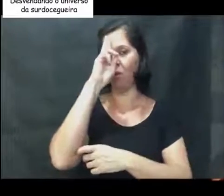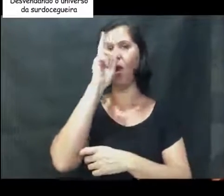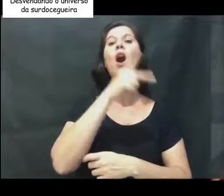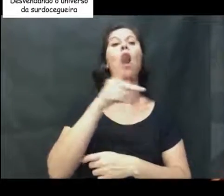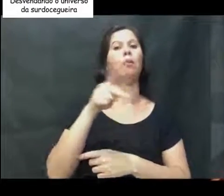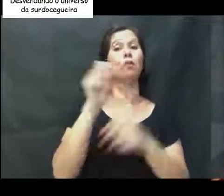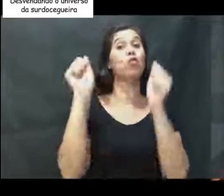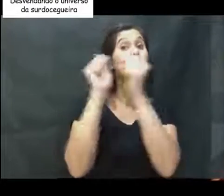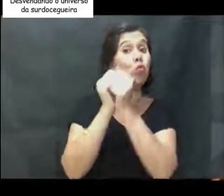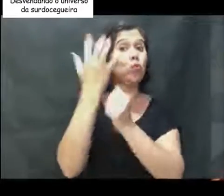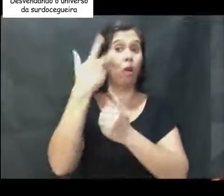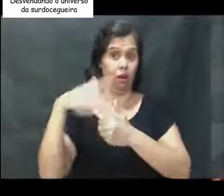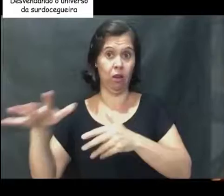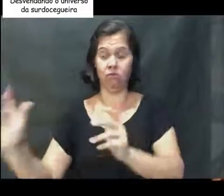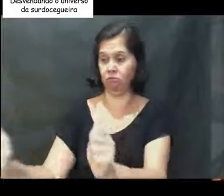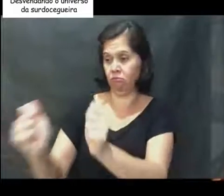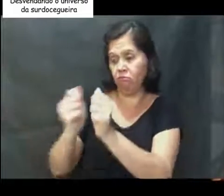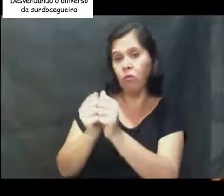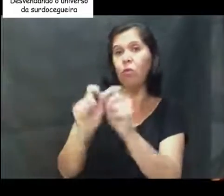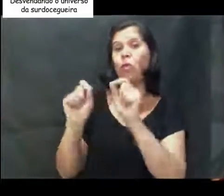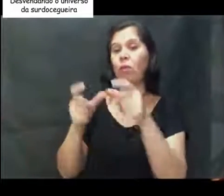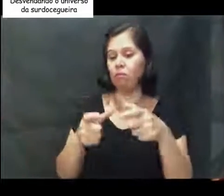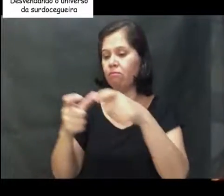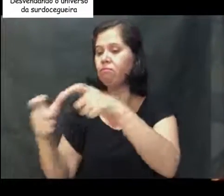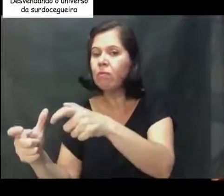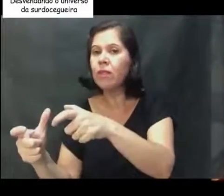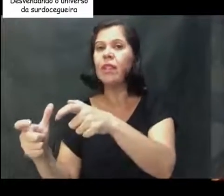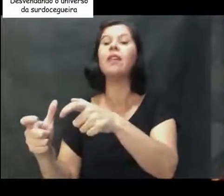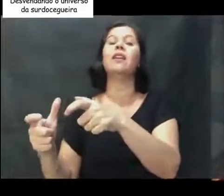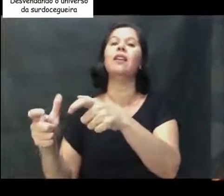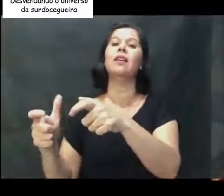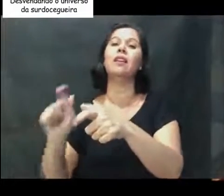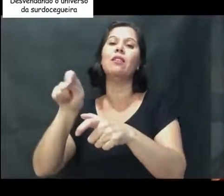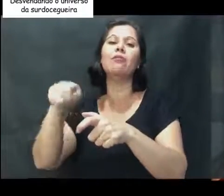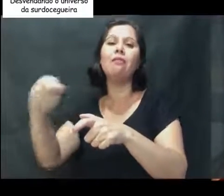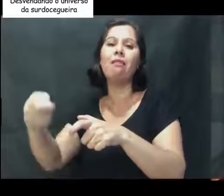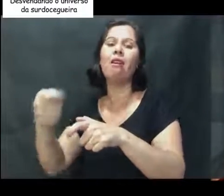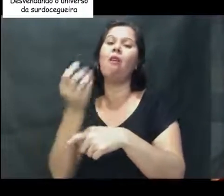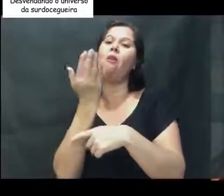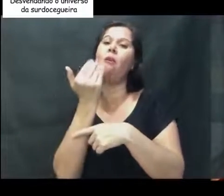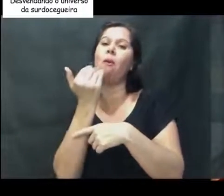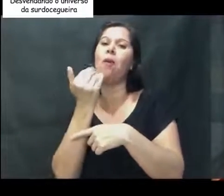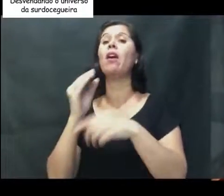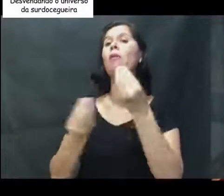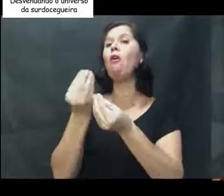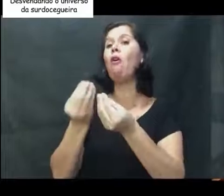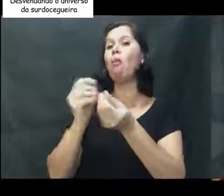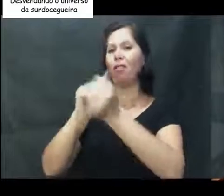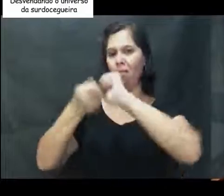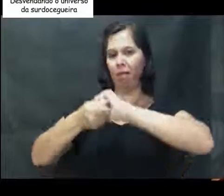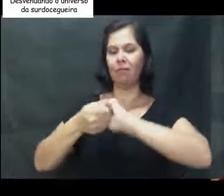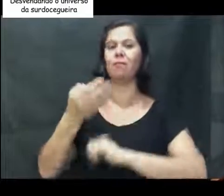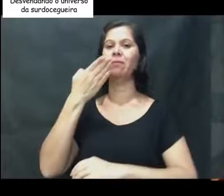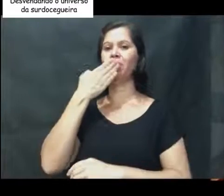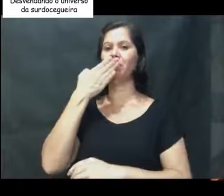teacher researched the dish with the child and made the gesture of eating with him, which was the palm of his open hand